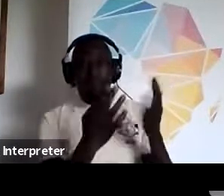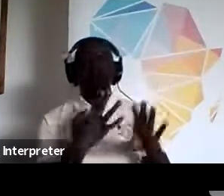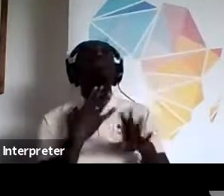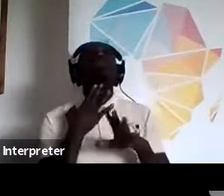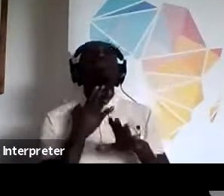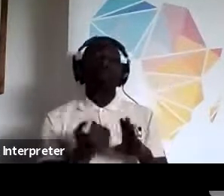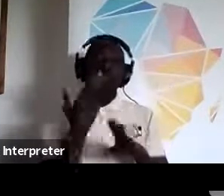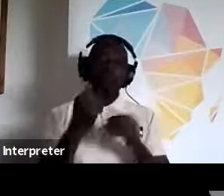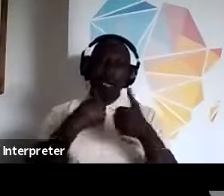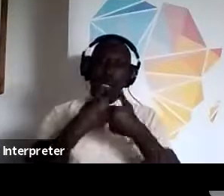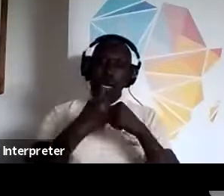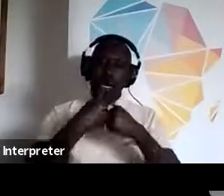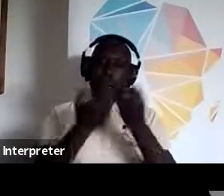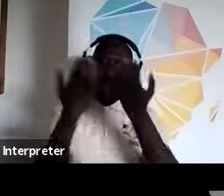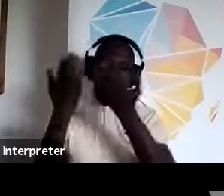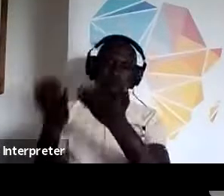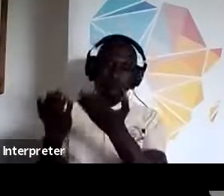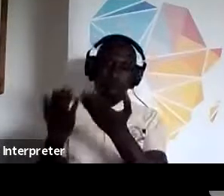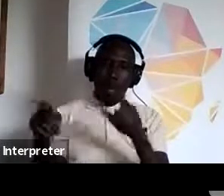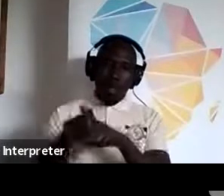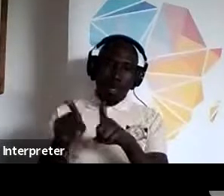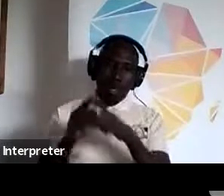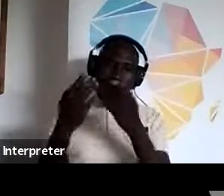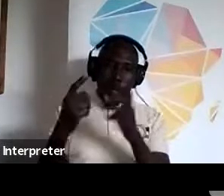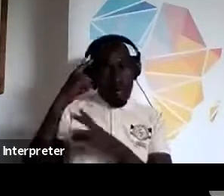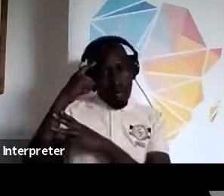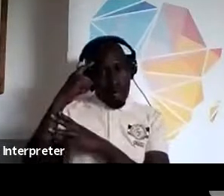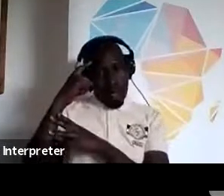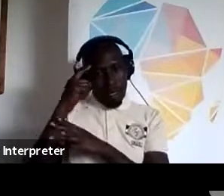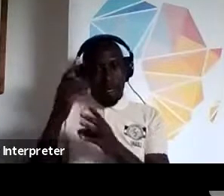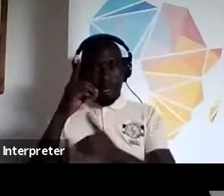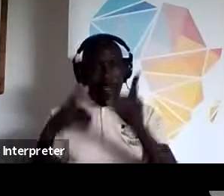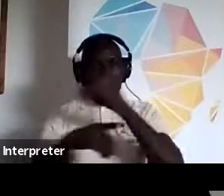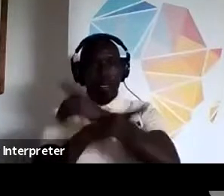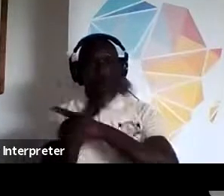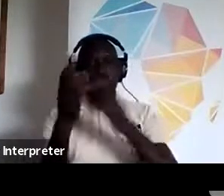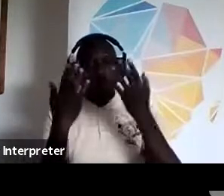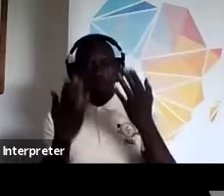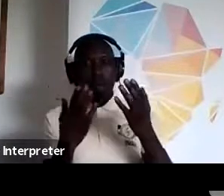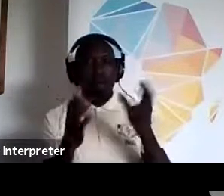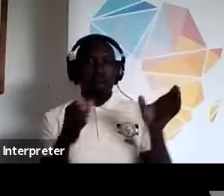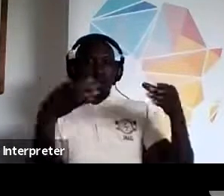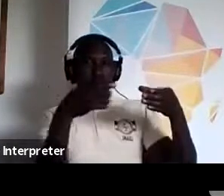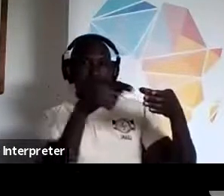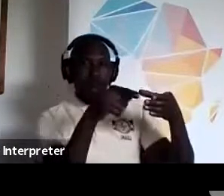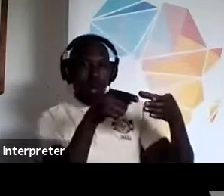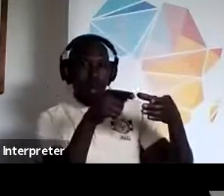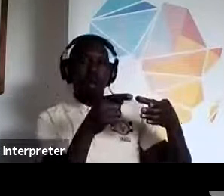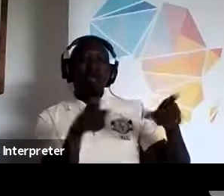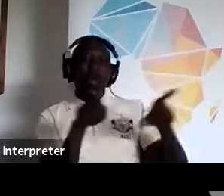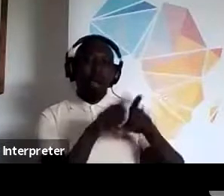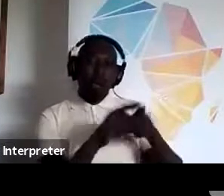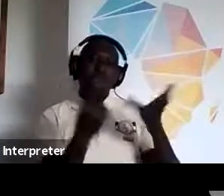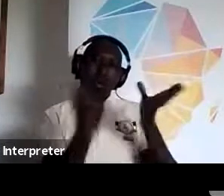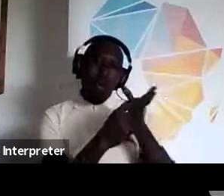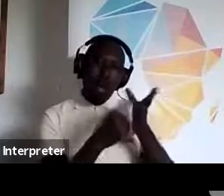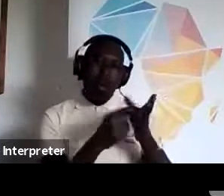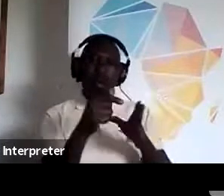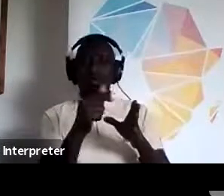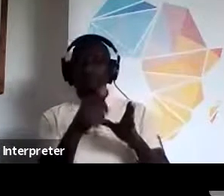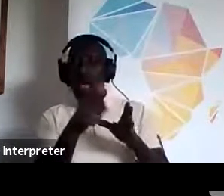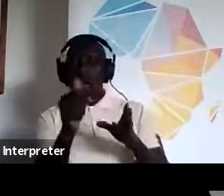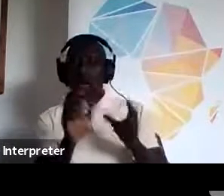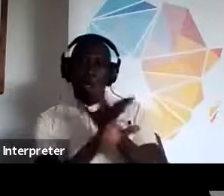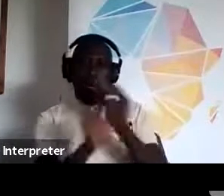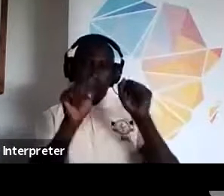have a challenge. And I think the disabled fraternity, whether in Uganda or in Mozambique, must